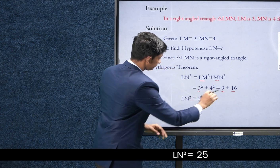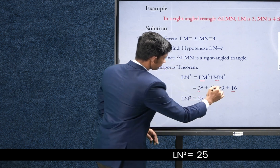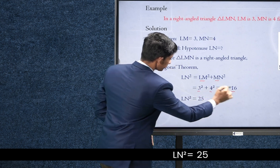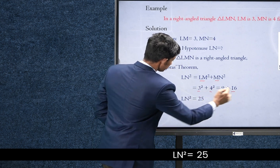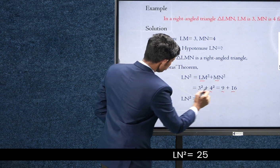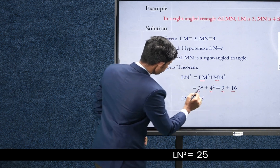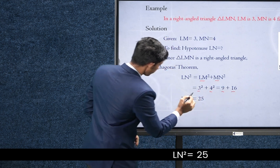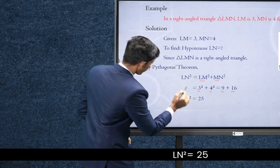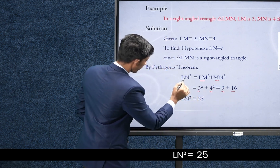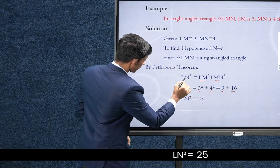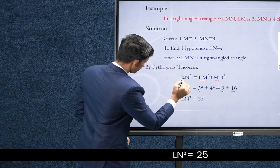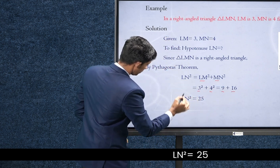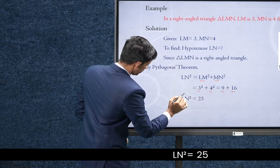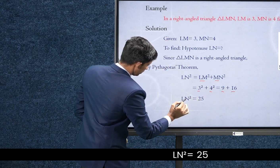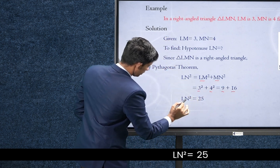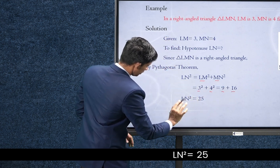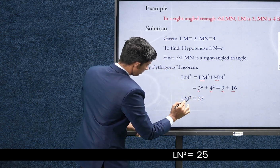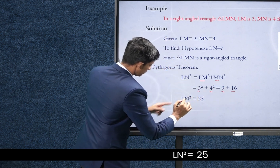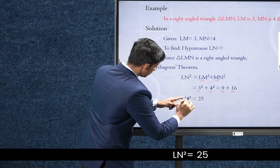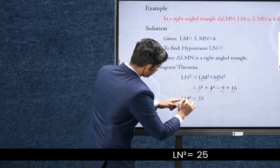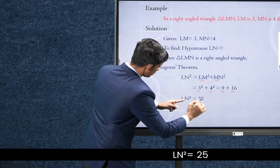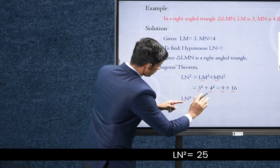So, Ln square is equal to 25.